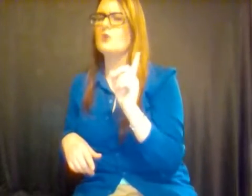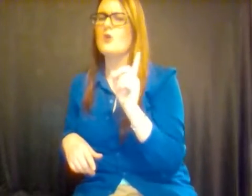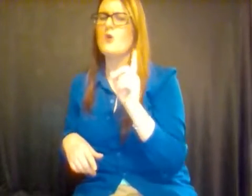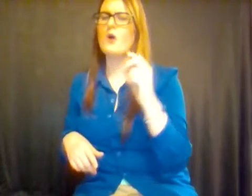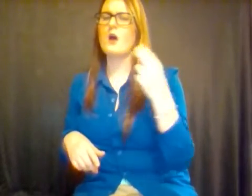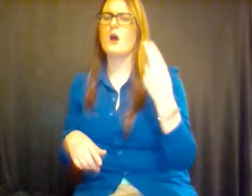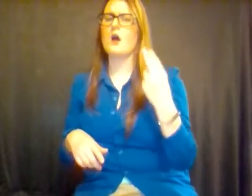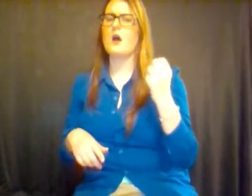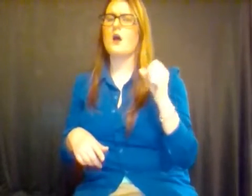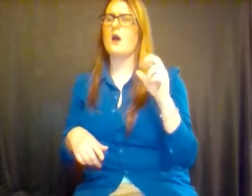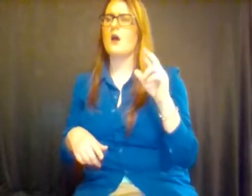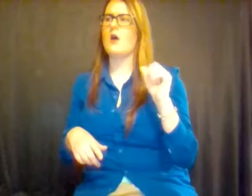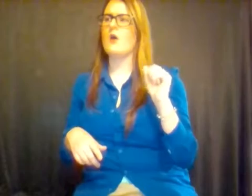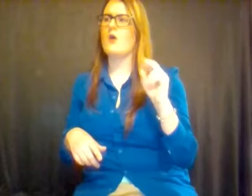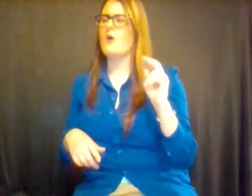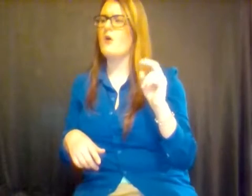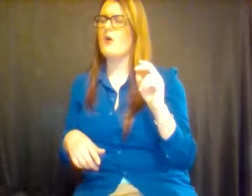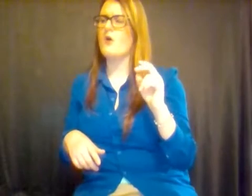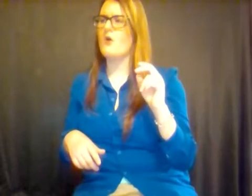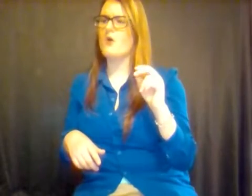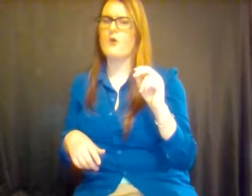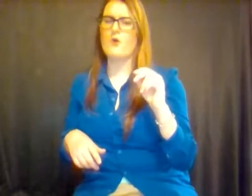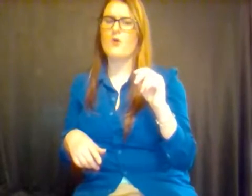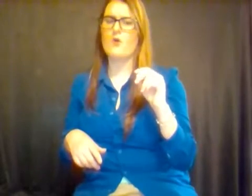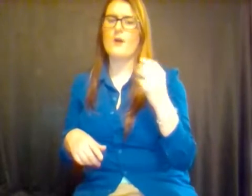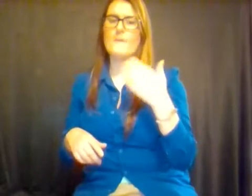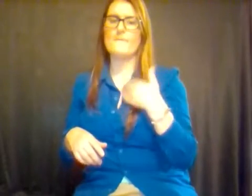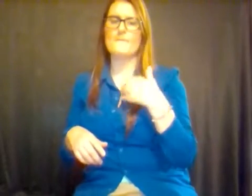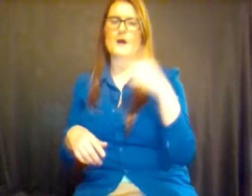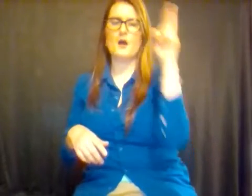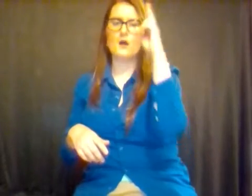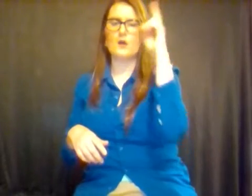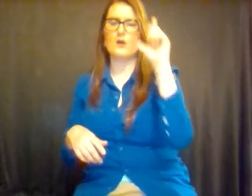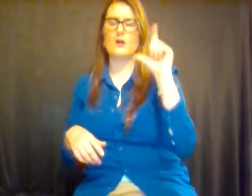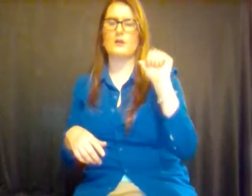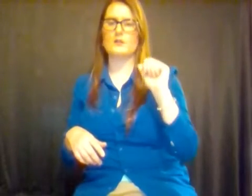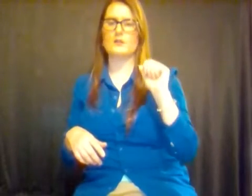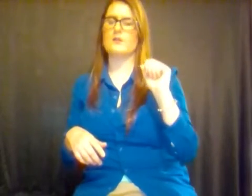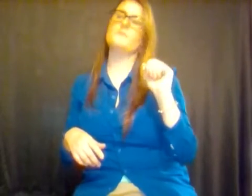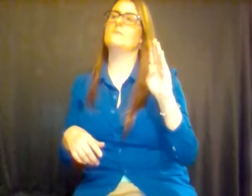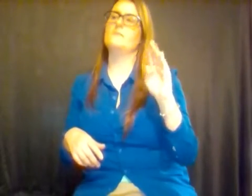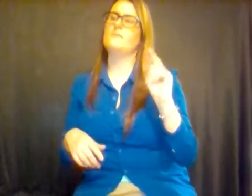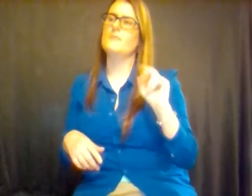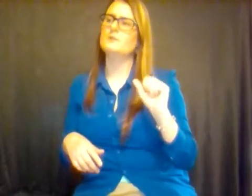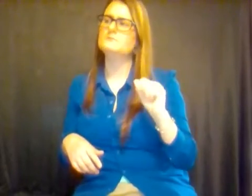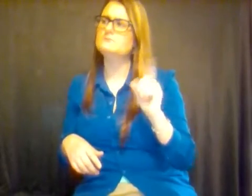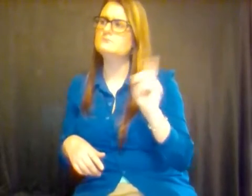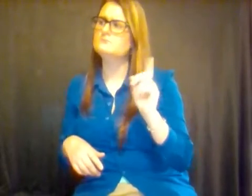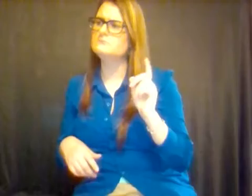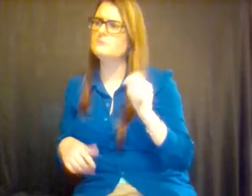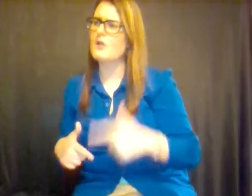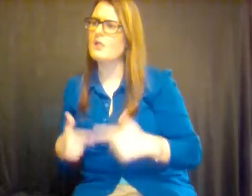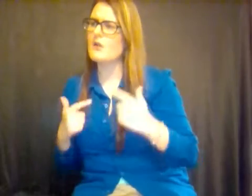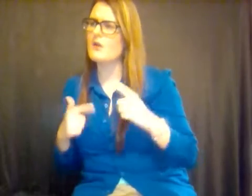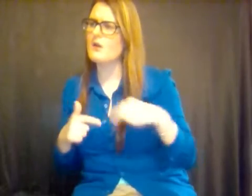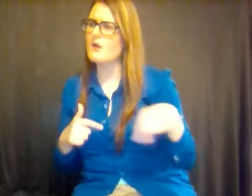his shepherds now." Jacob turned around, expecting to see another hairy, smelly shepherd. But leading the sheep was the most beautiful